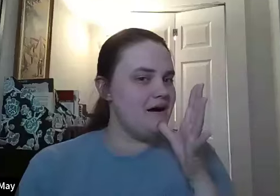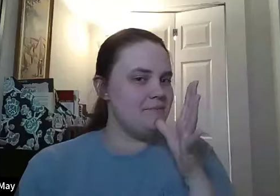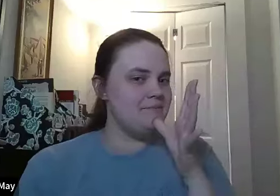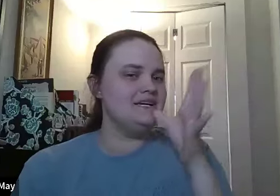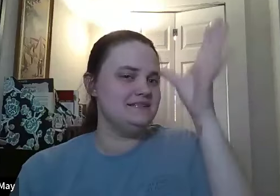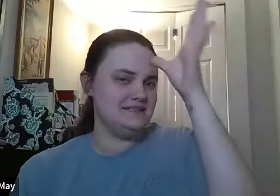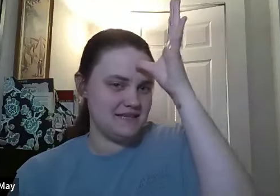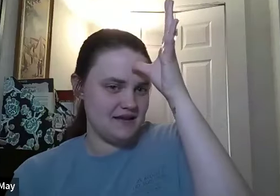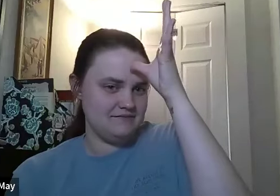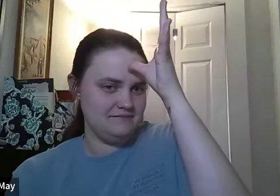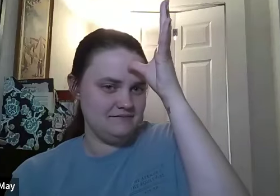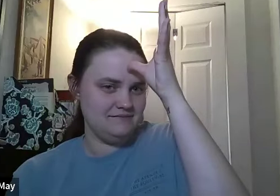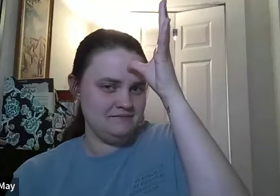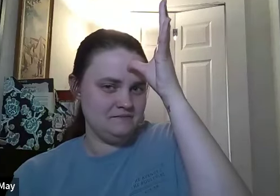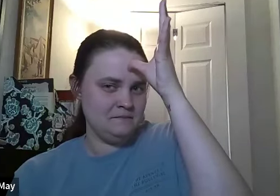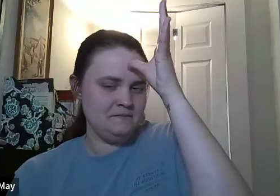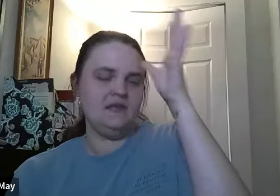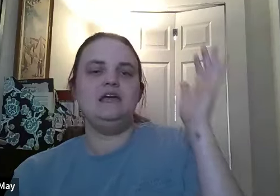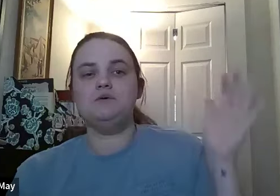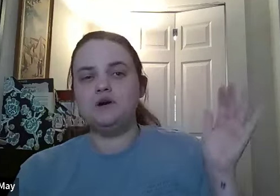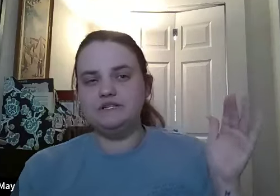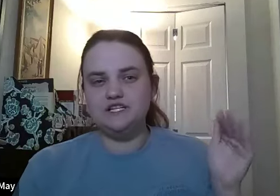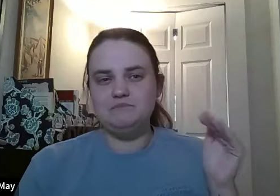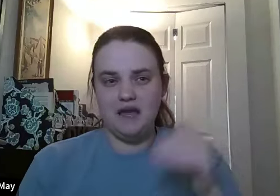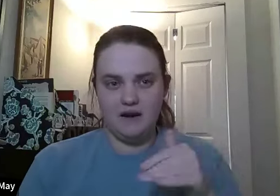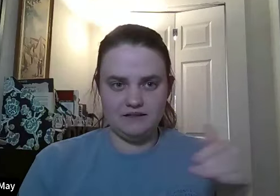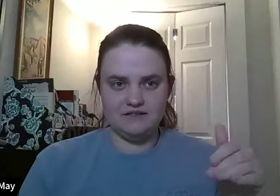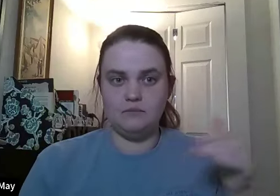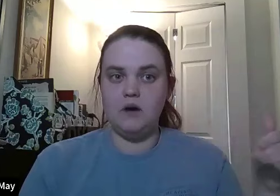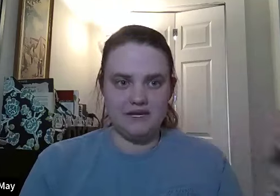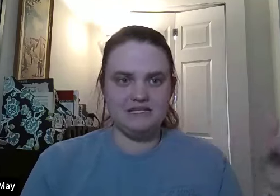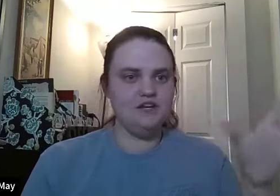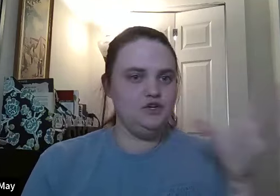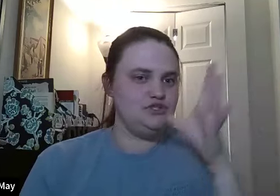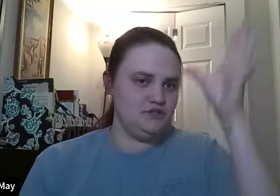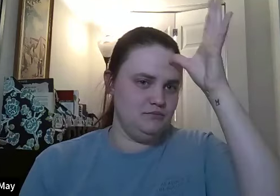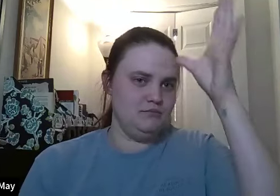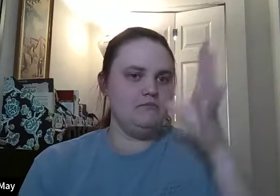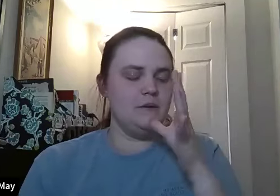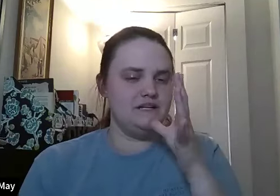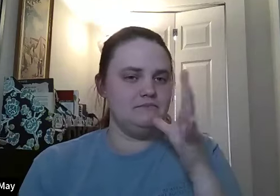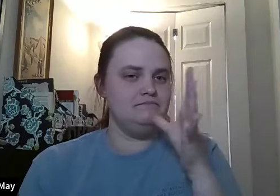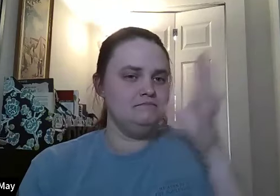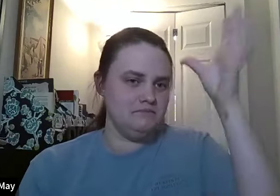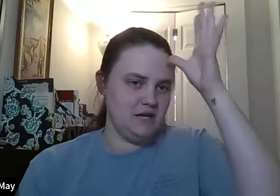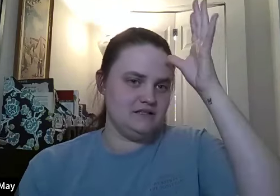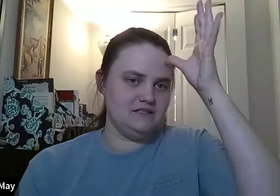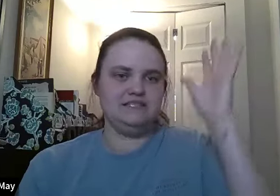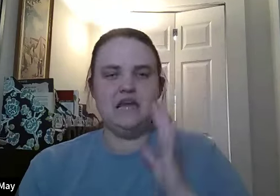mom, dad. If you were going to do parents or mom and dad, you would just do mom and dad. Parents, like